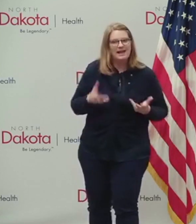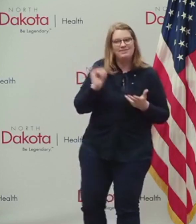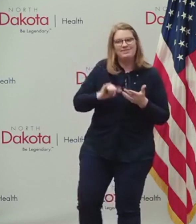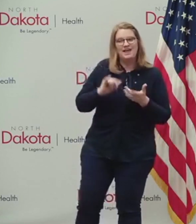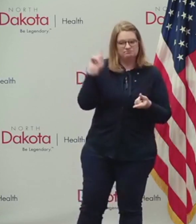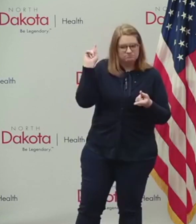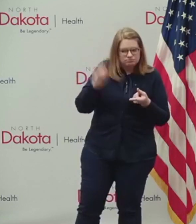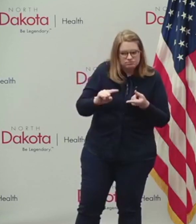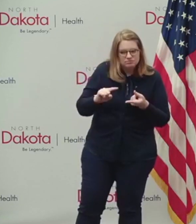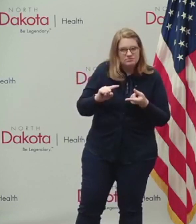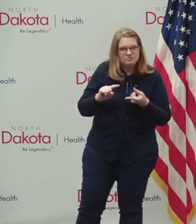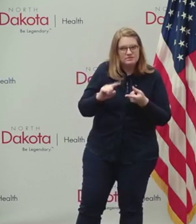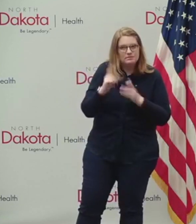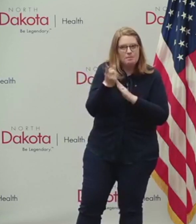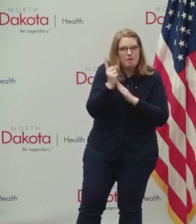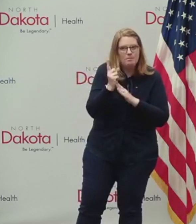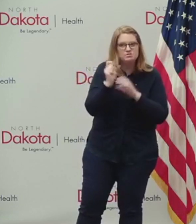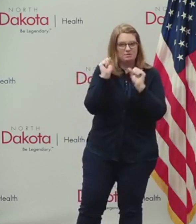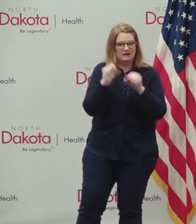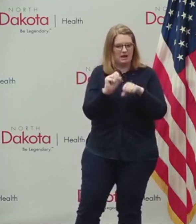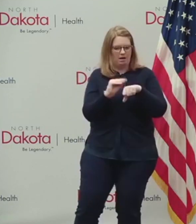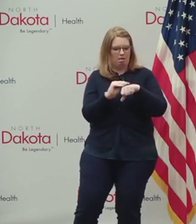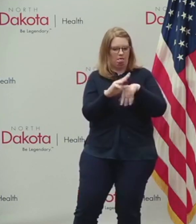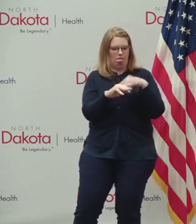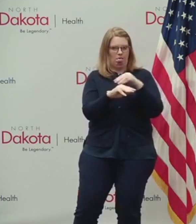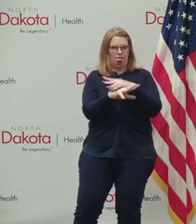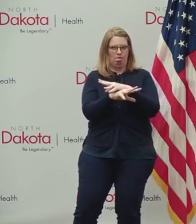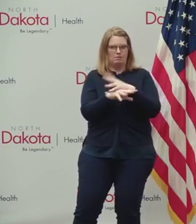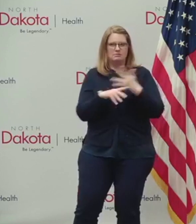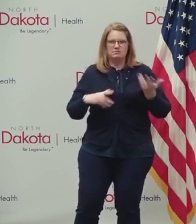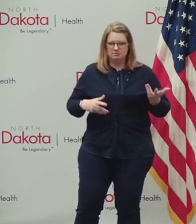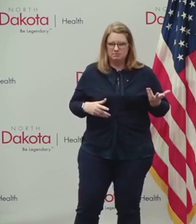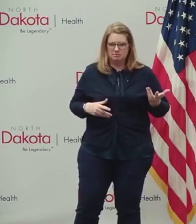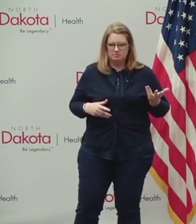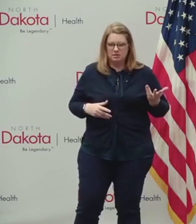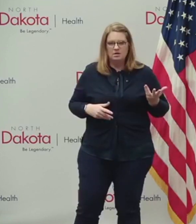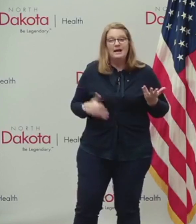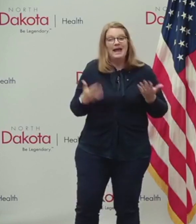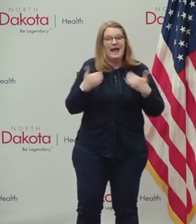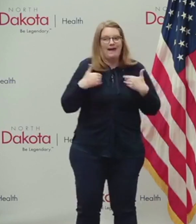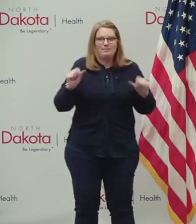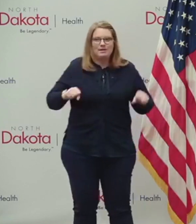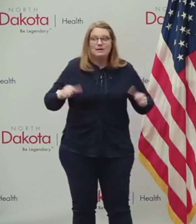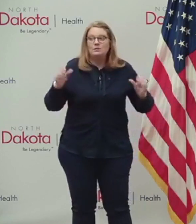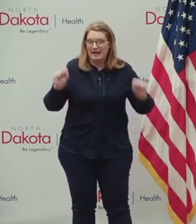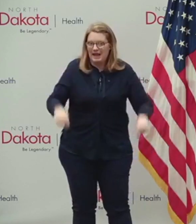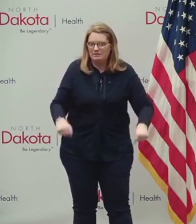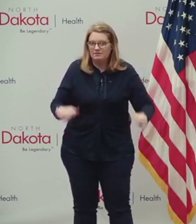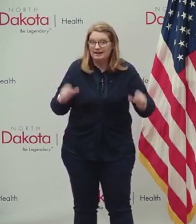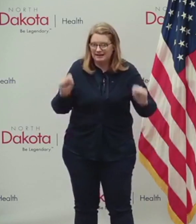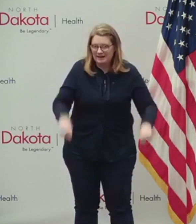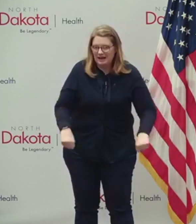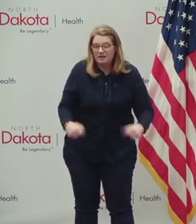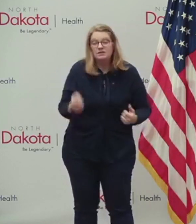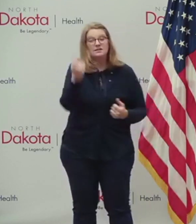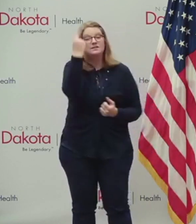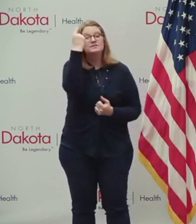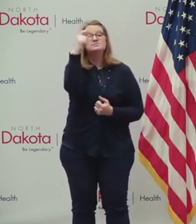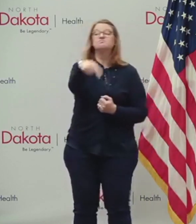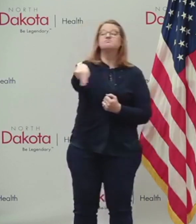of transmissible moments. And so we know that we have the ability to do that, so there is choices that we can